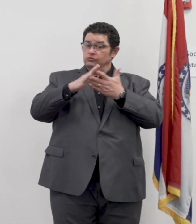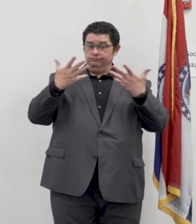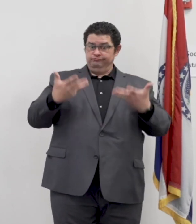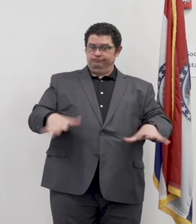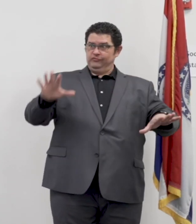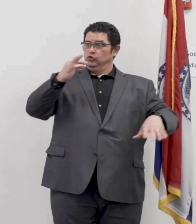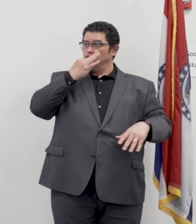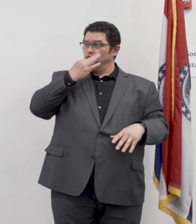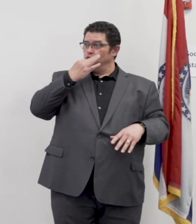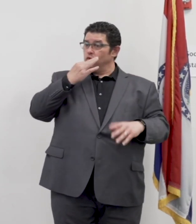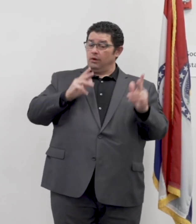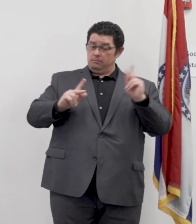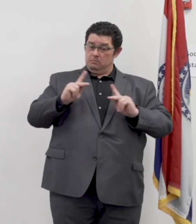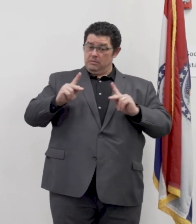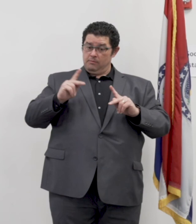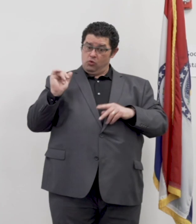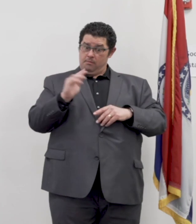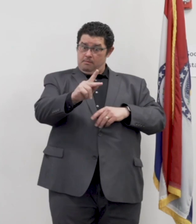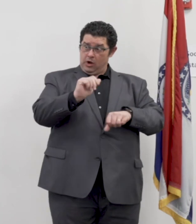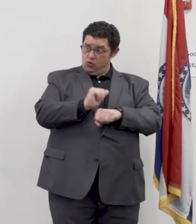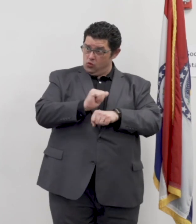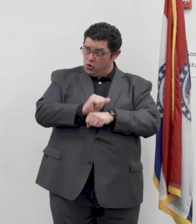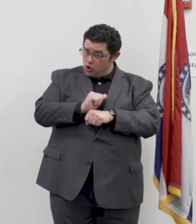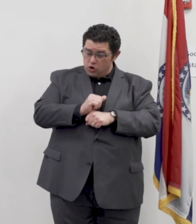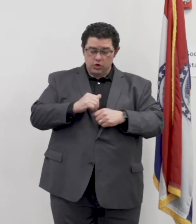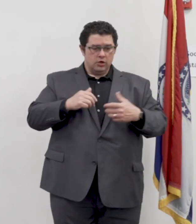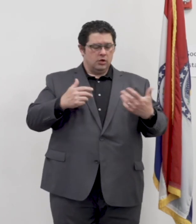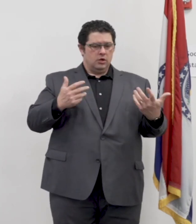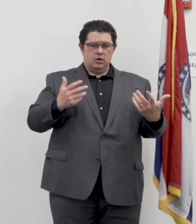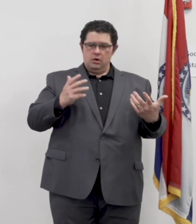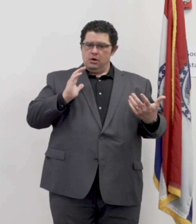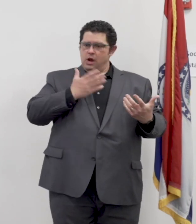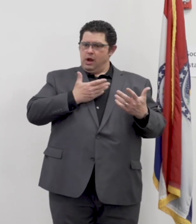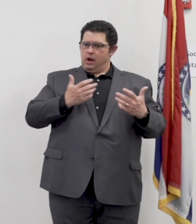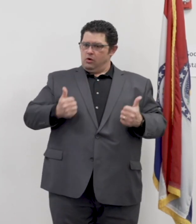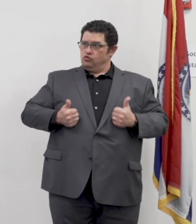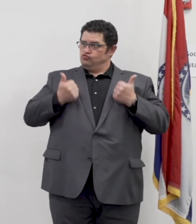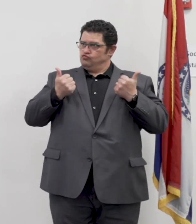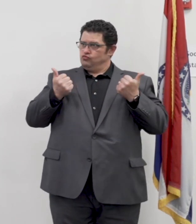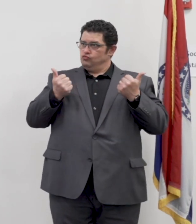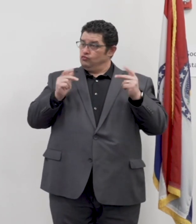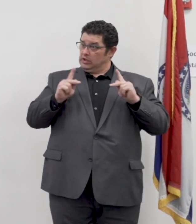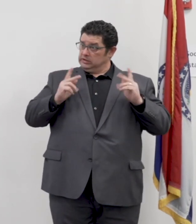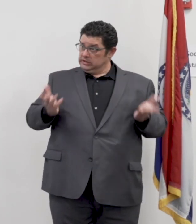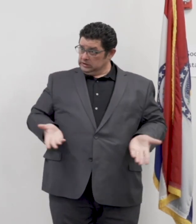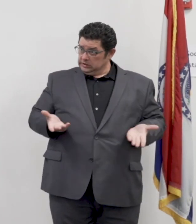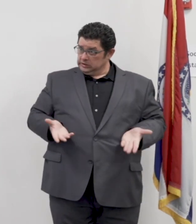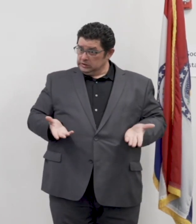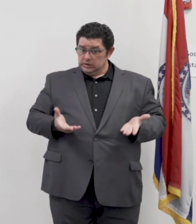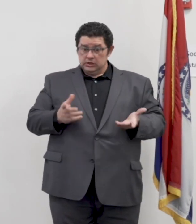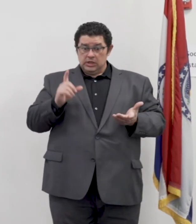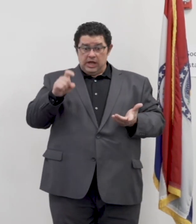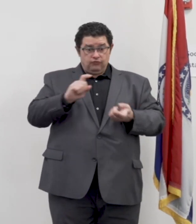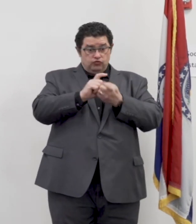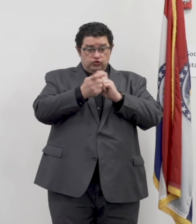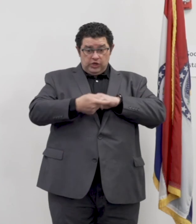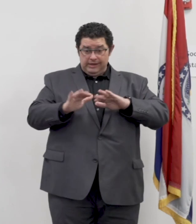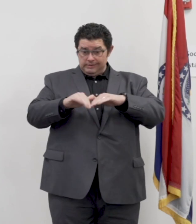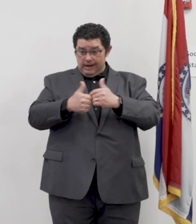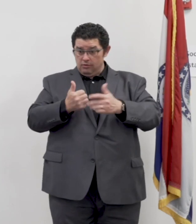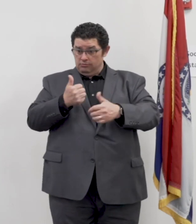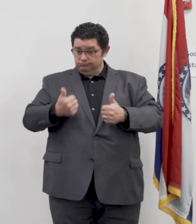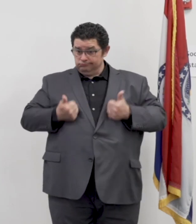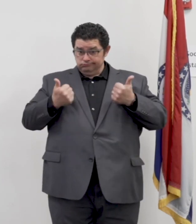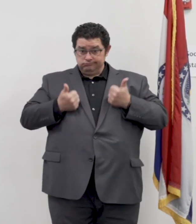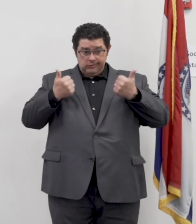start to go back to work, as our residents who are in non-essential businesses start to change the way their lives work,